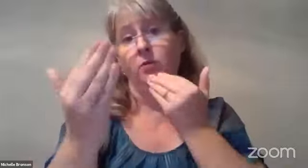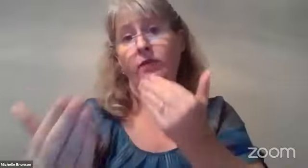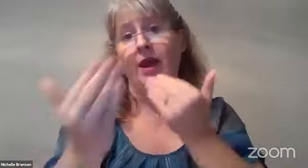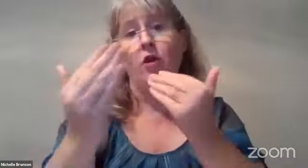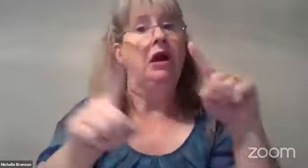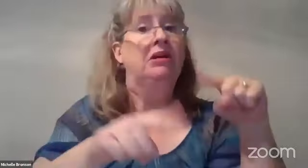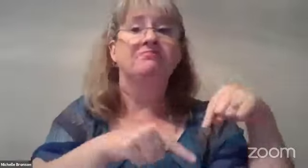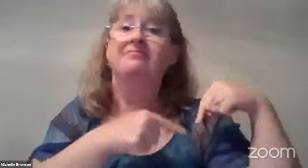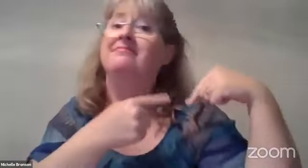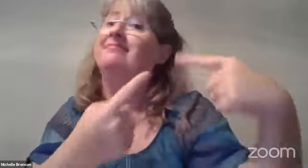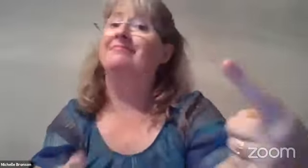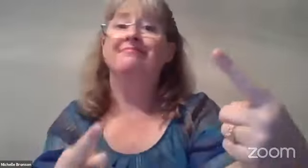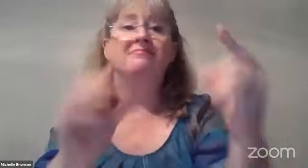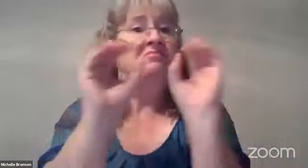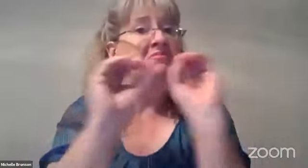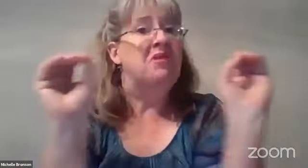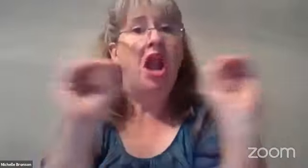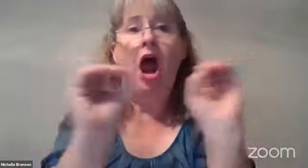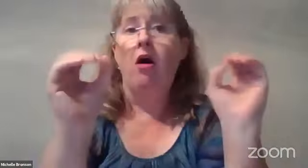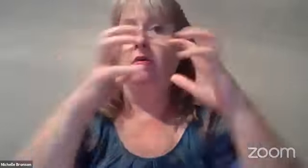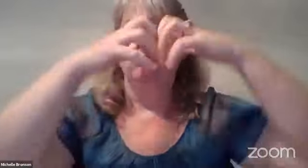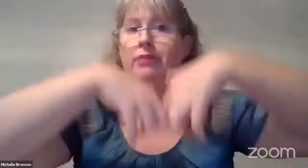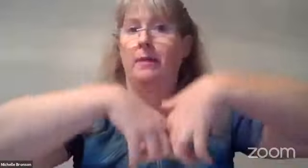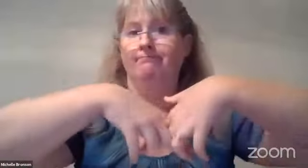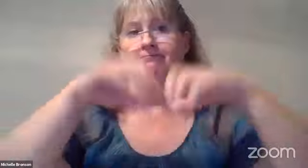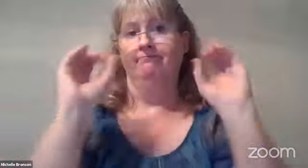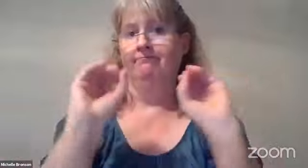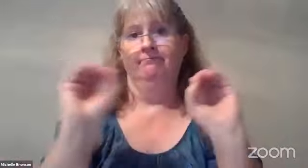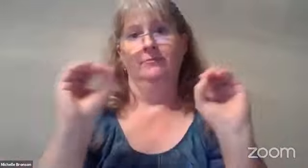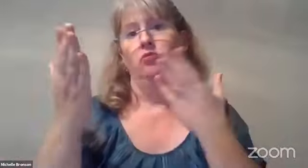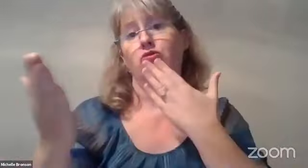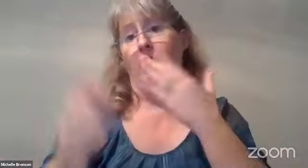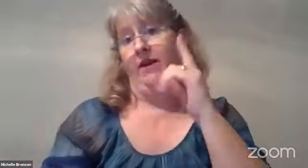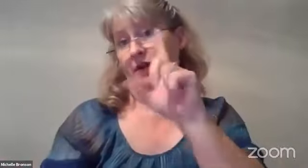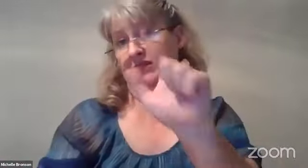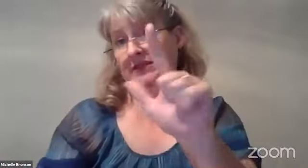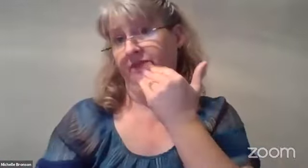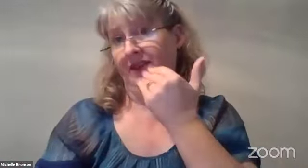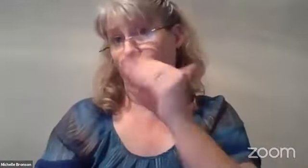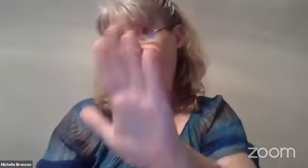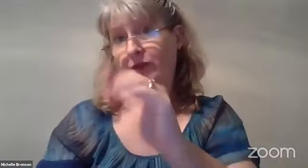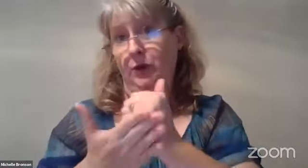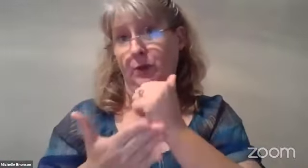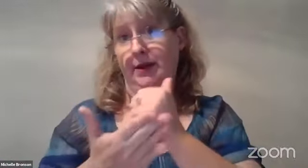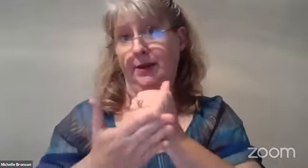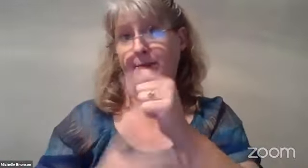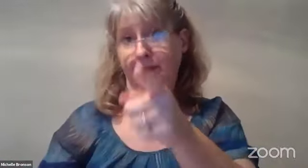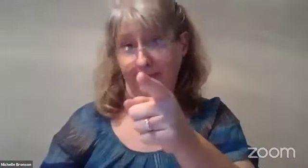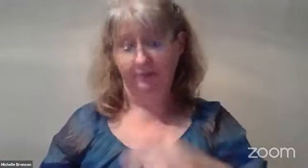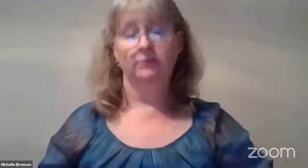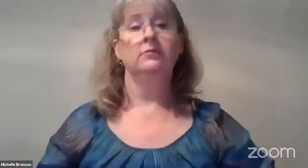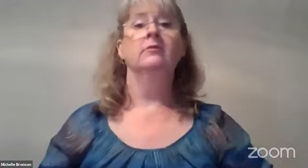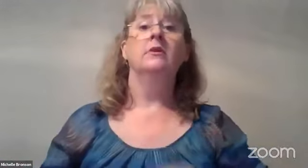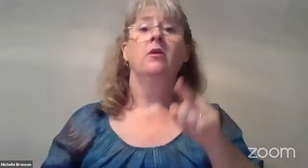So Steve fixed that, and thank you so much for that. We have not had any other issues since, so we are very grateful for Steve's help.